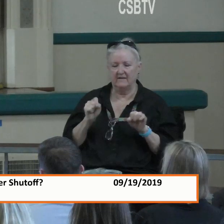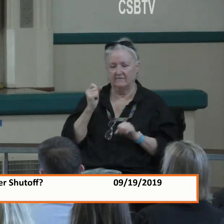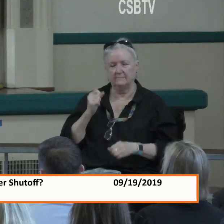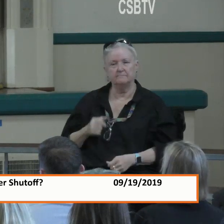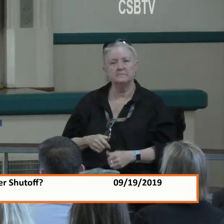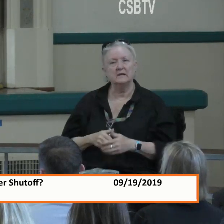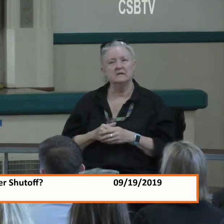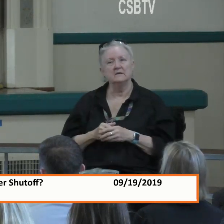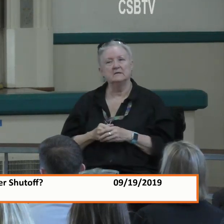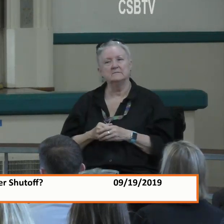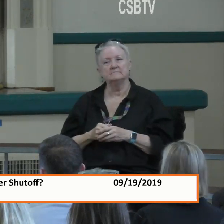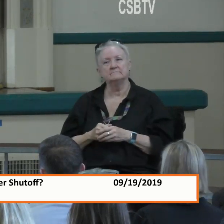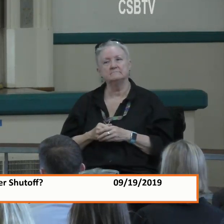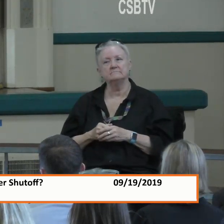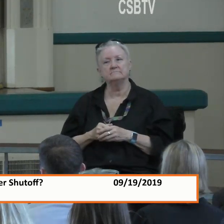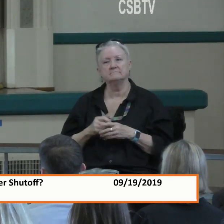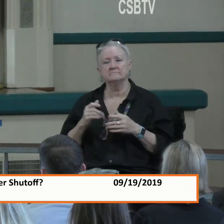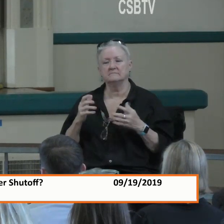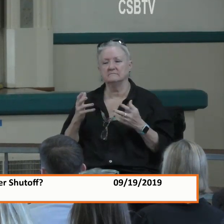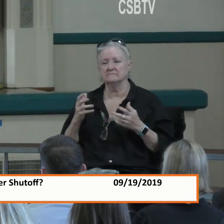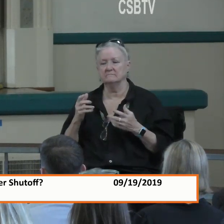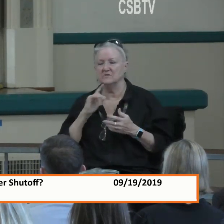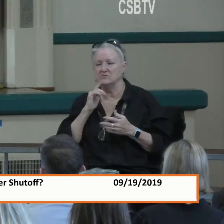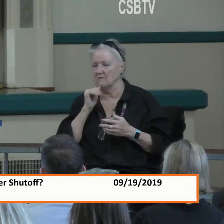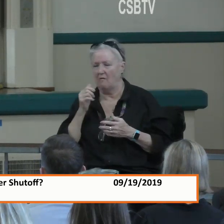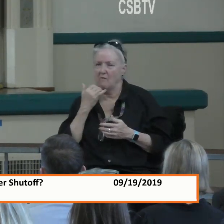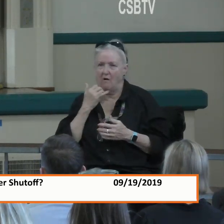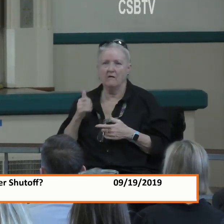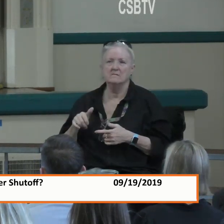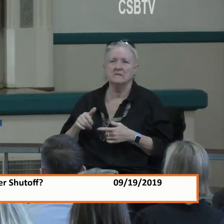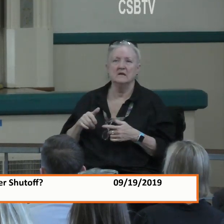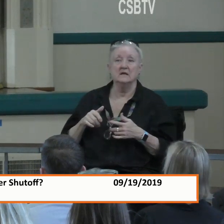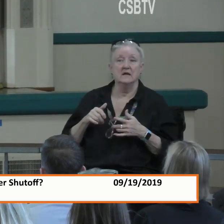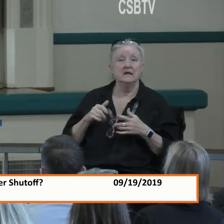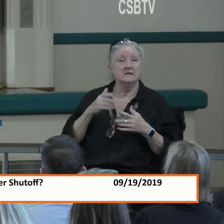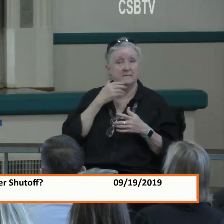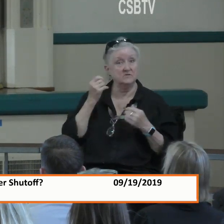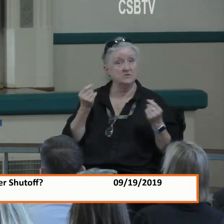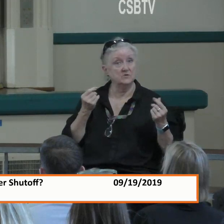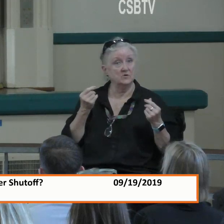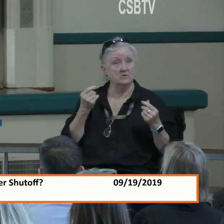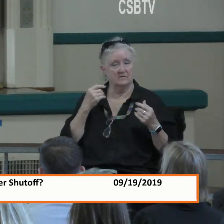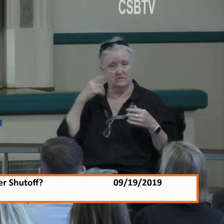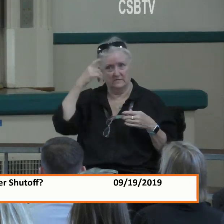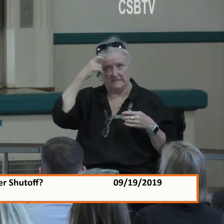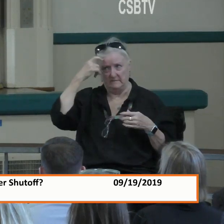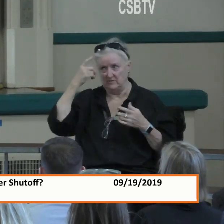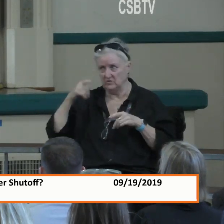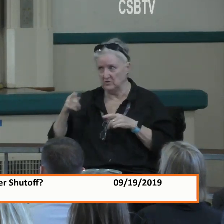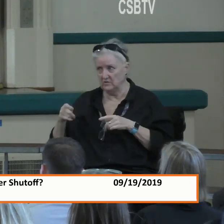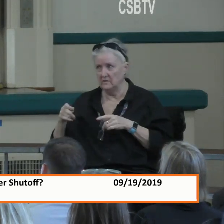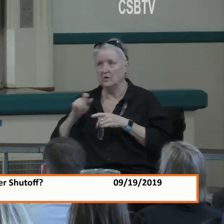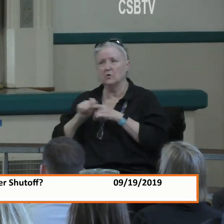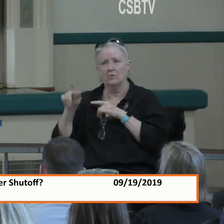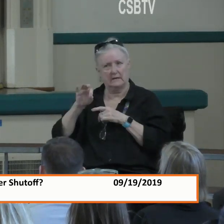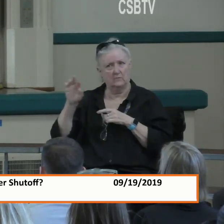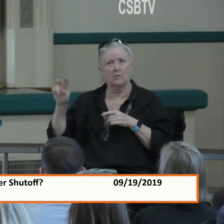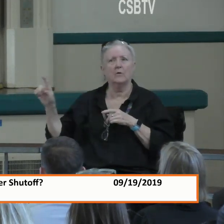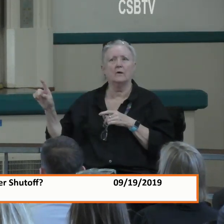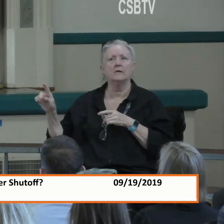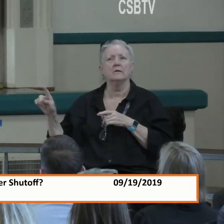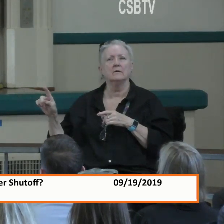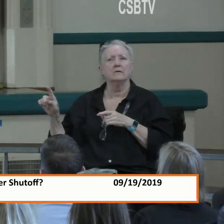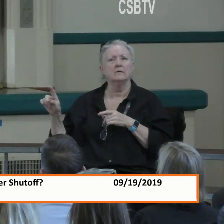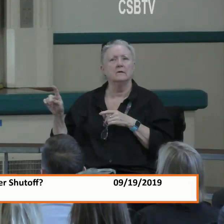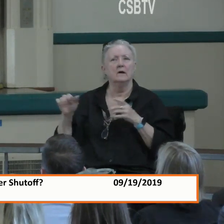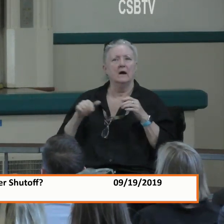something that's wrong. And the best way to do that, if for suspicious circumstance, call 911. I don't